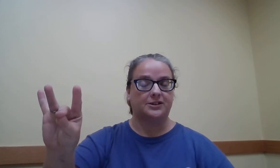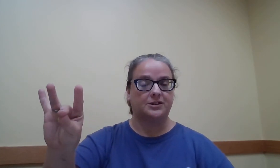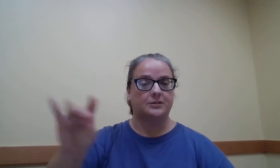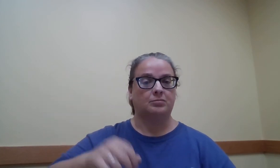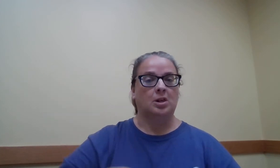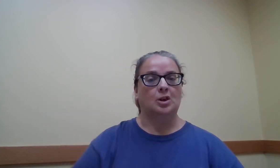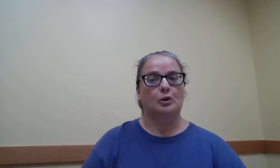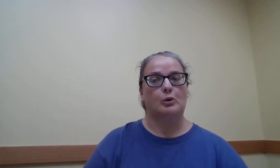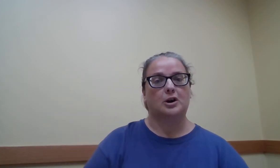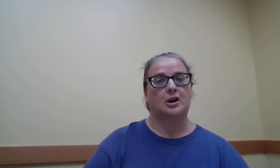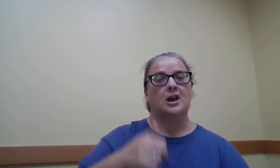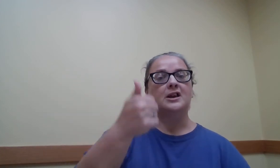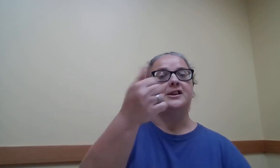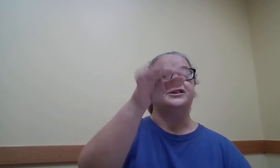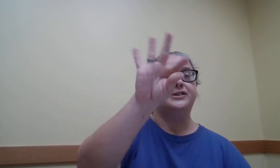1978 or